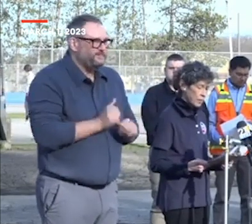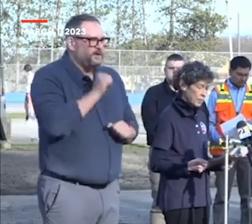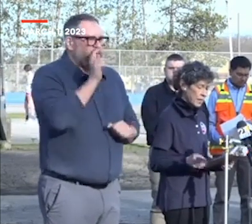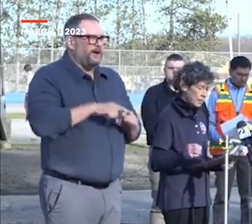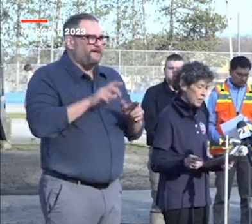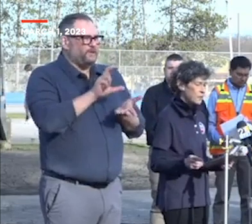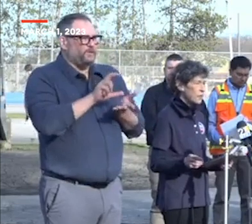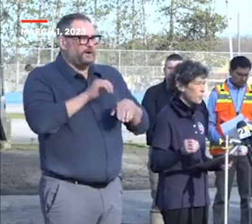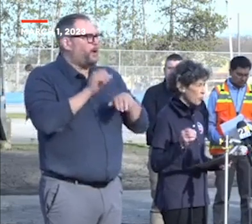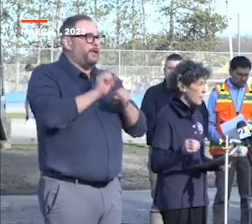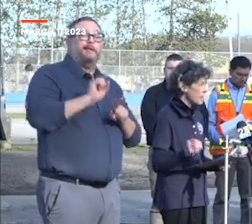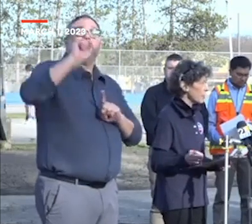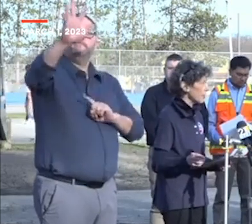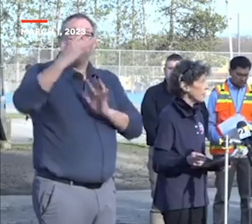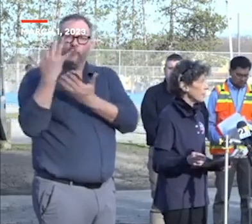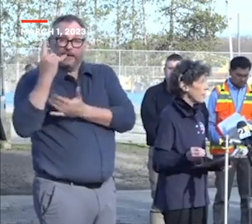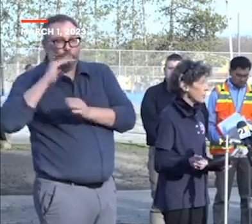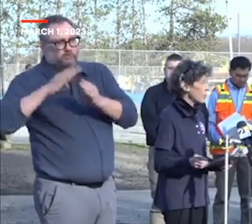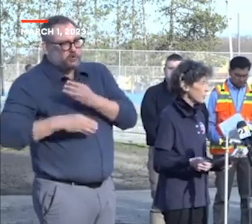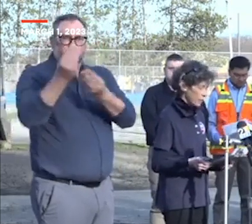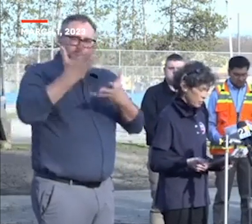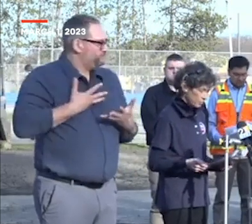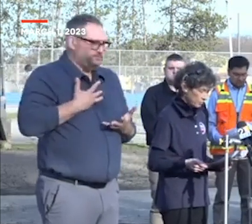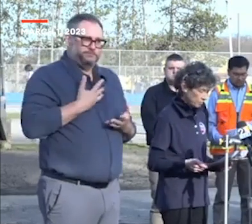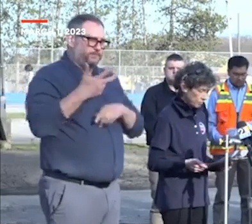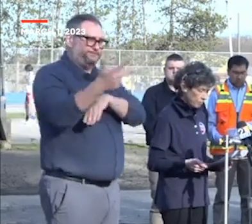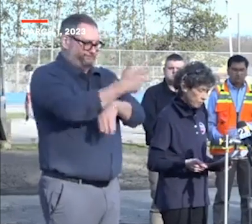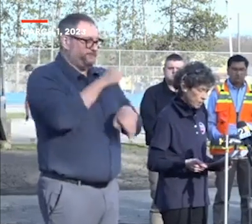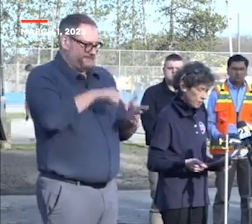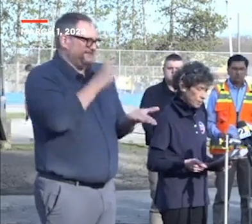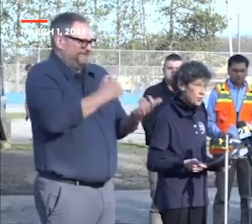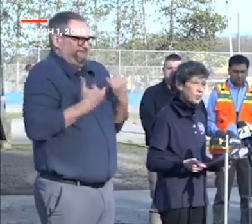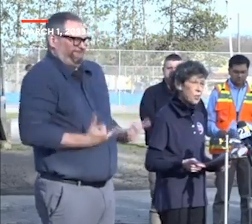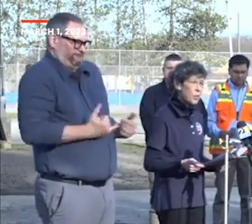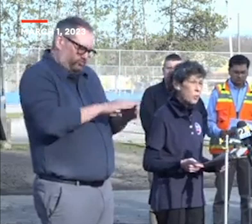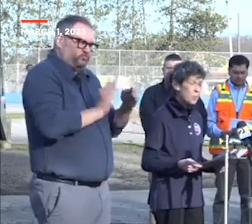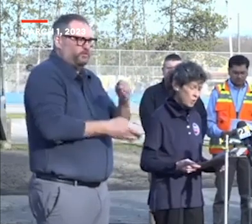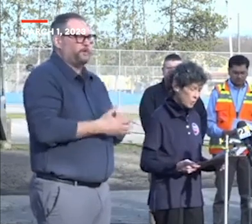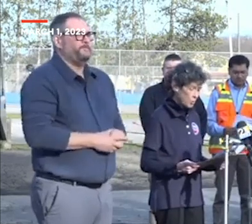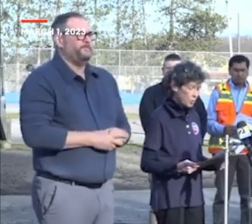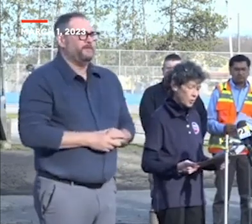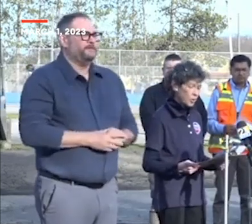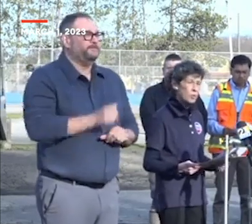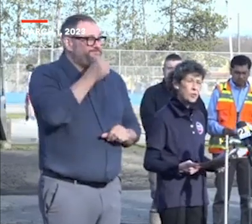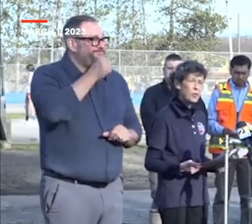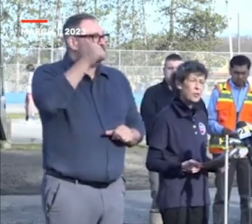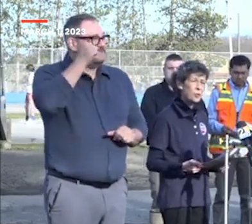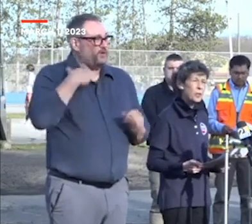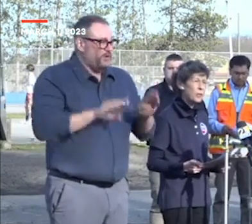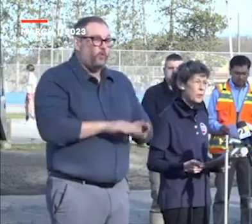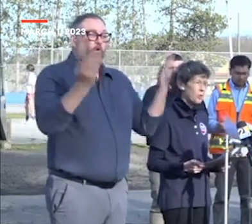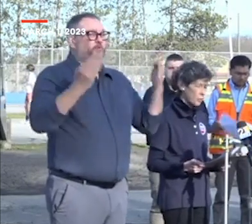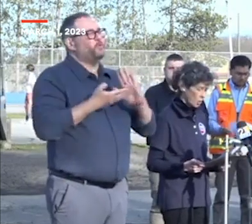We can analyze them right here as we collect them. Yesterday, we opened our Community Welcome Center